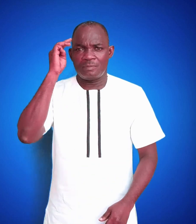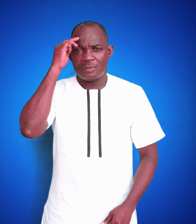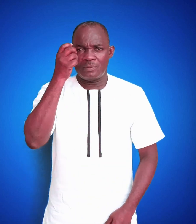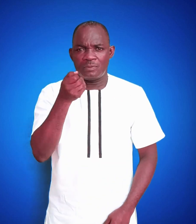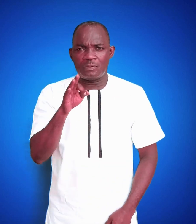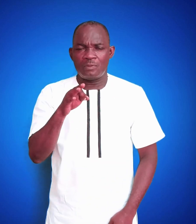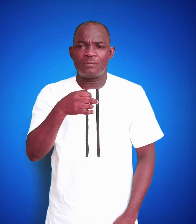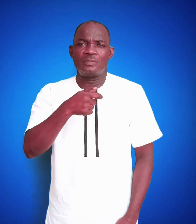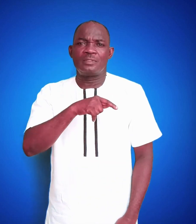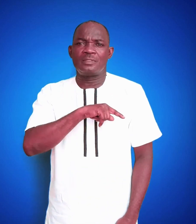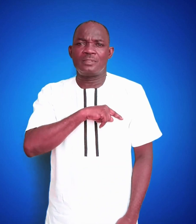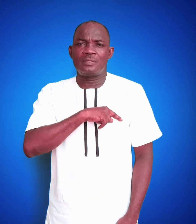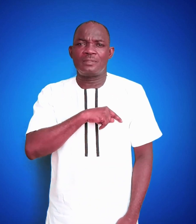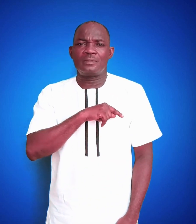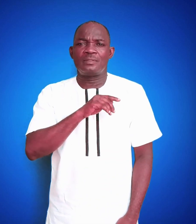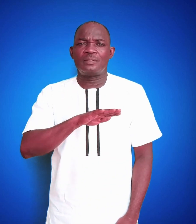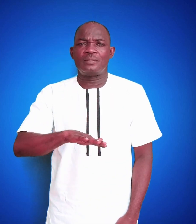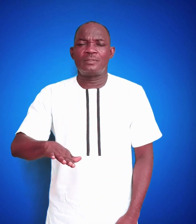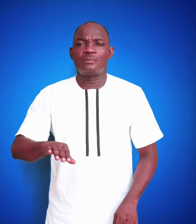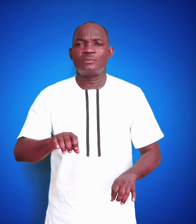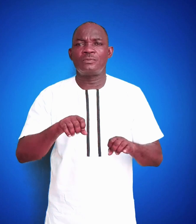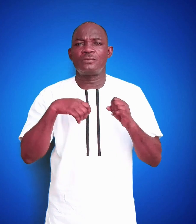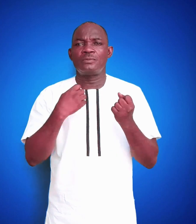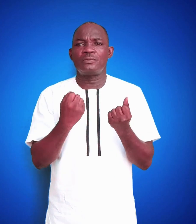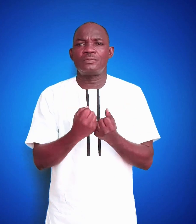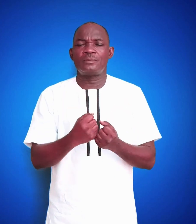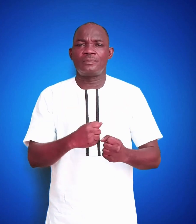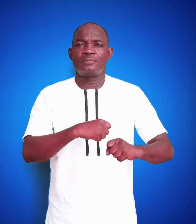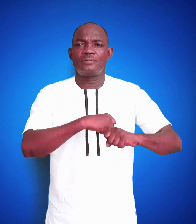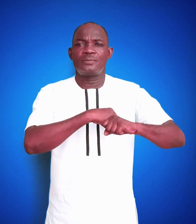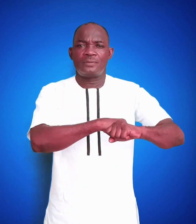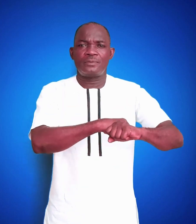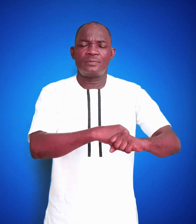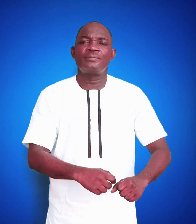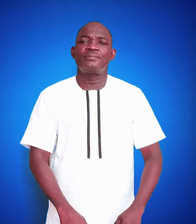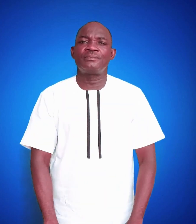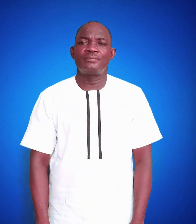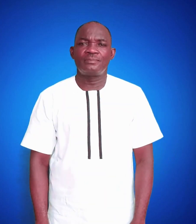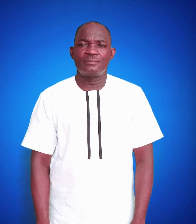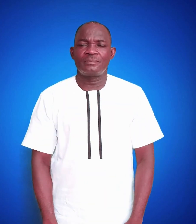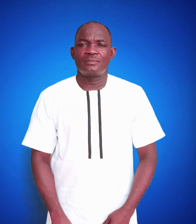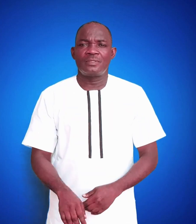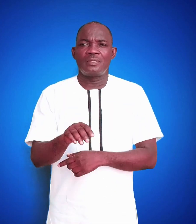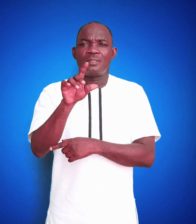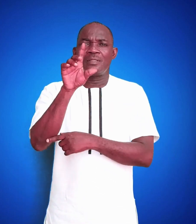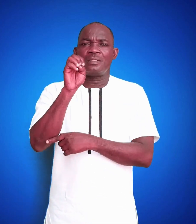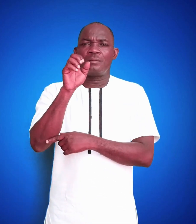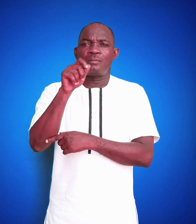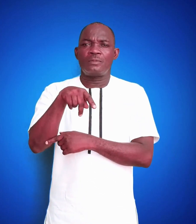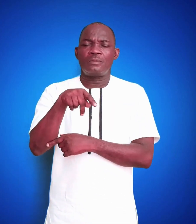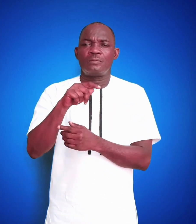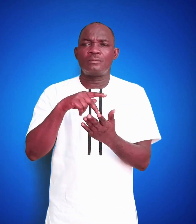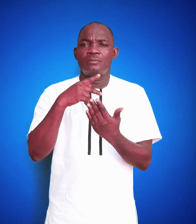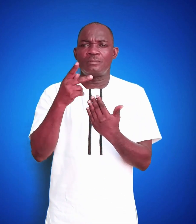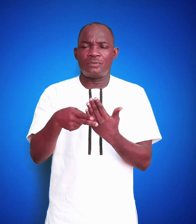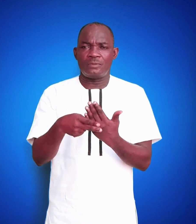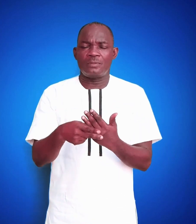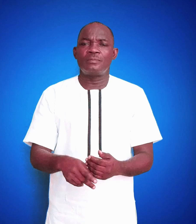Ministry of Gender, Children and Social Protection. LEAP Programme.